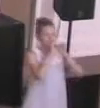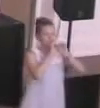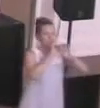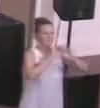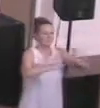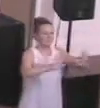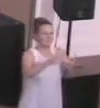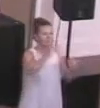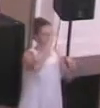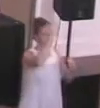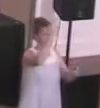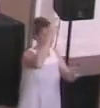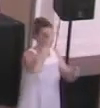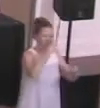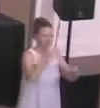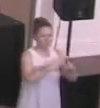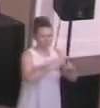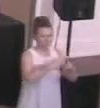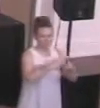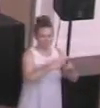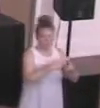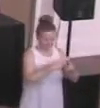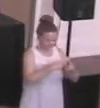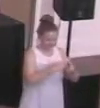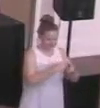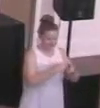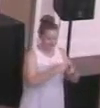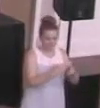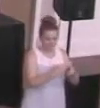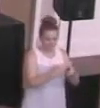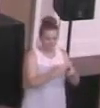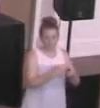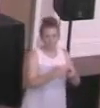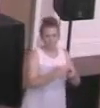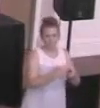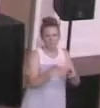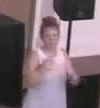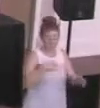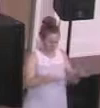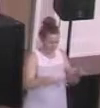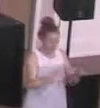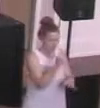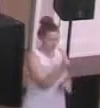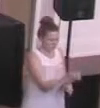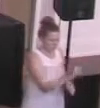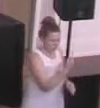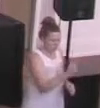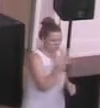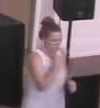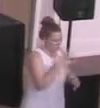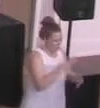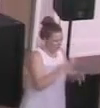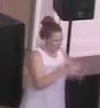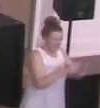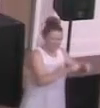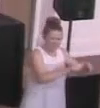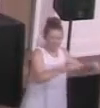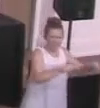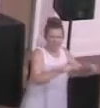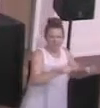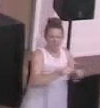Blessed be your name when I'm found in the desert place. Though I walk through